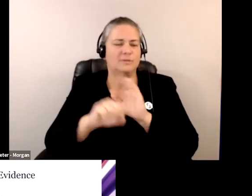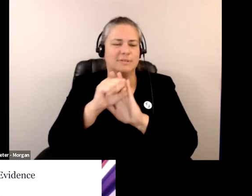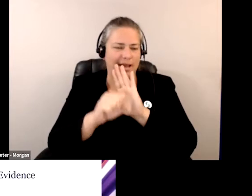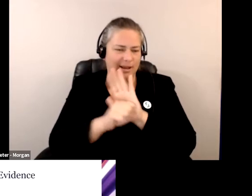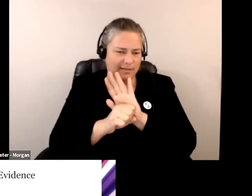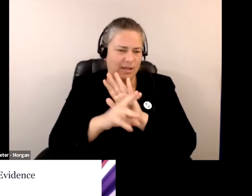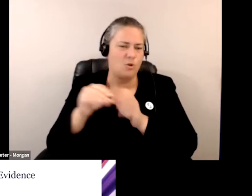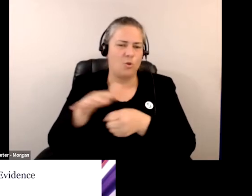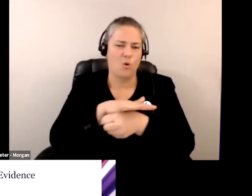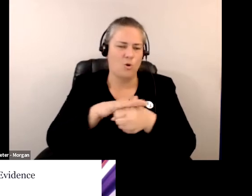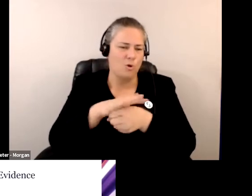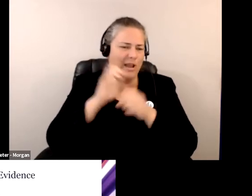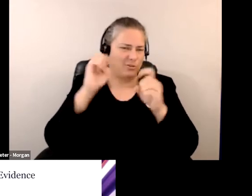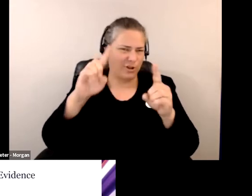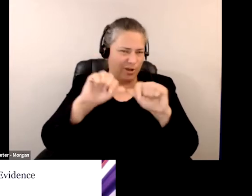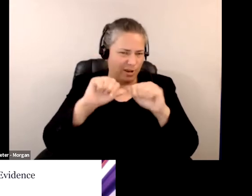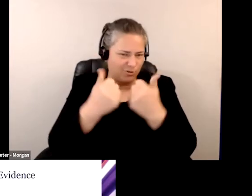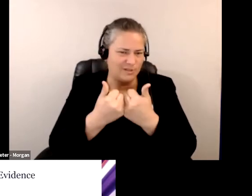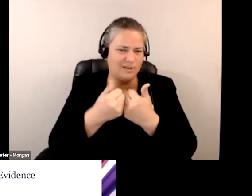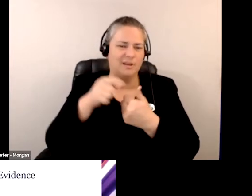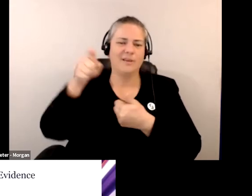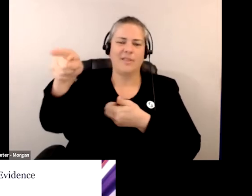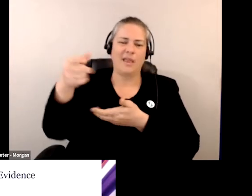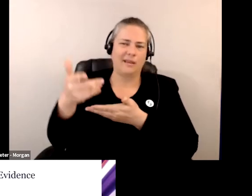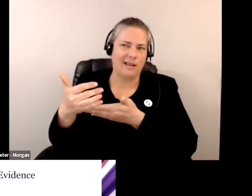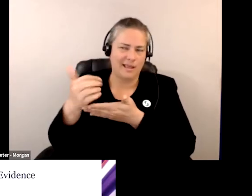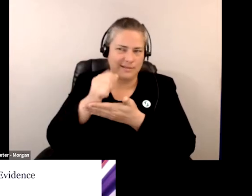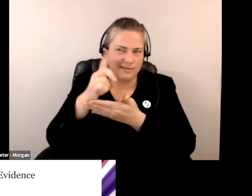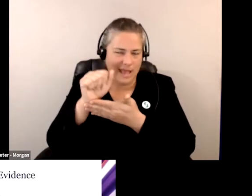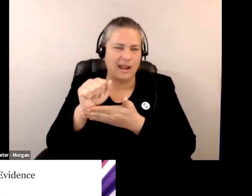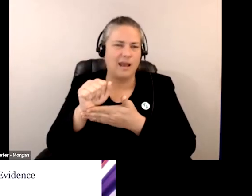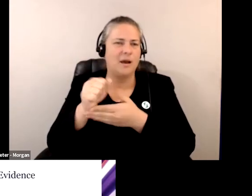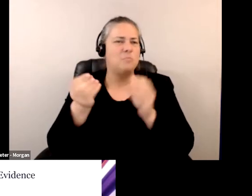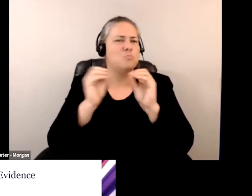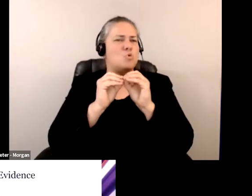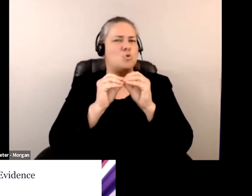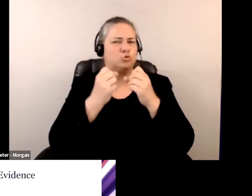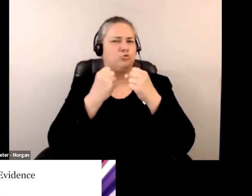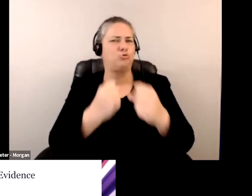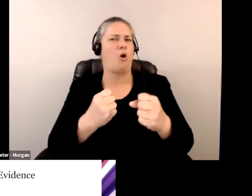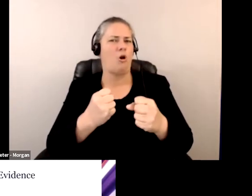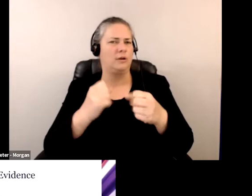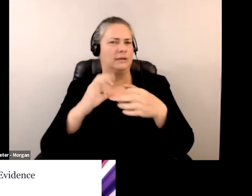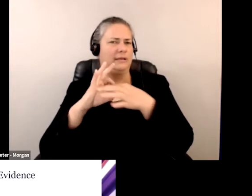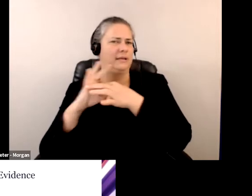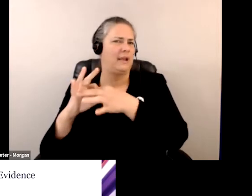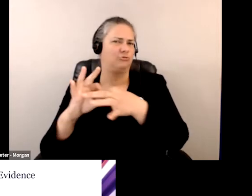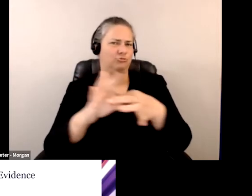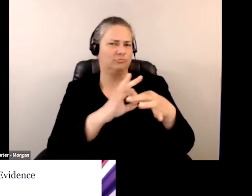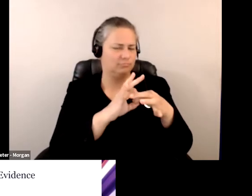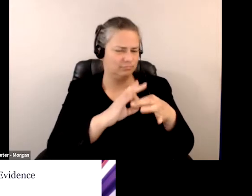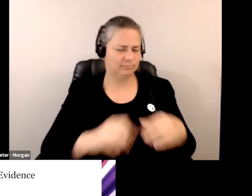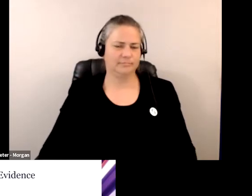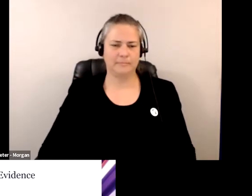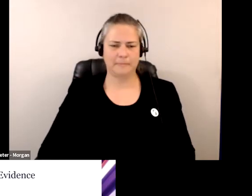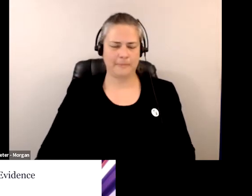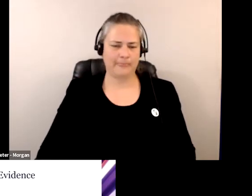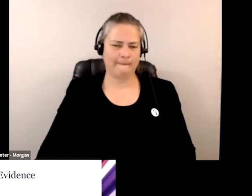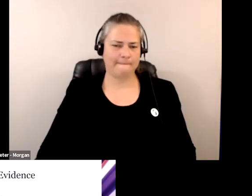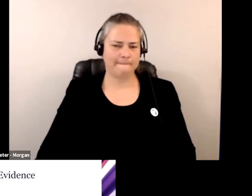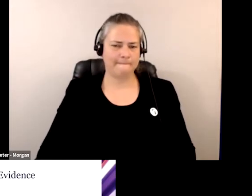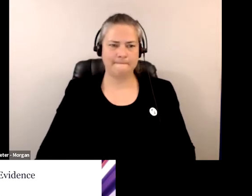own and making those connections stronger. So I guess the next slide.